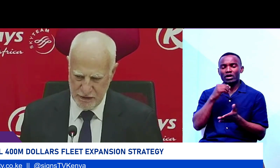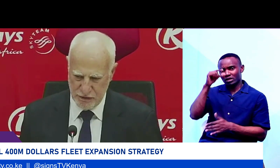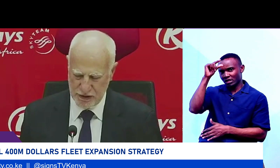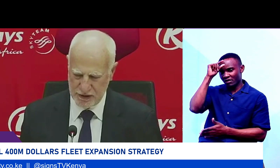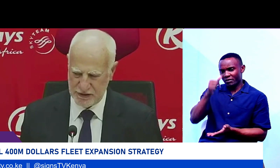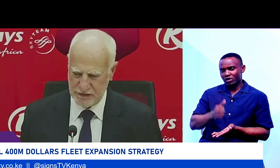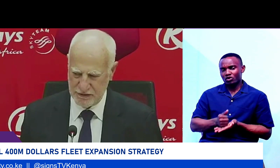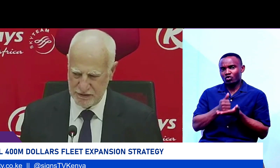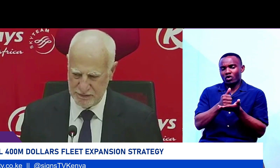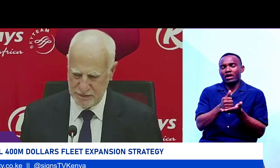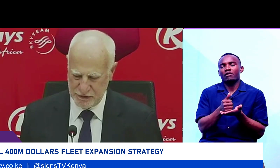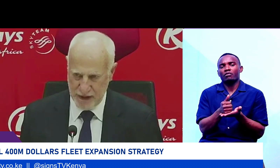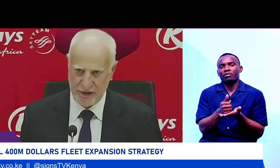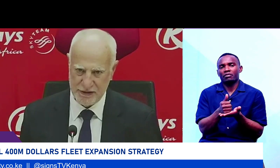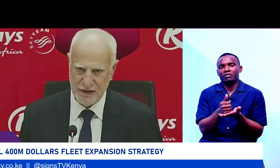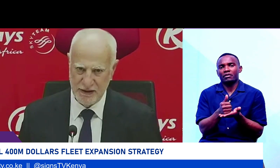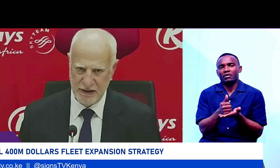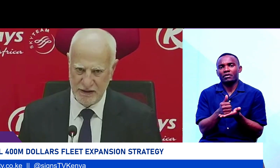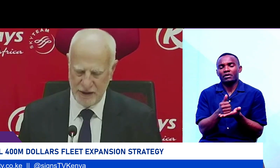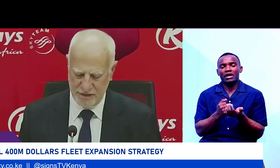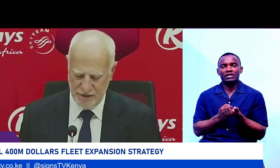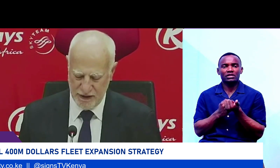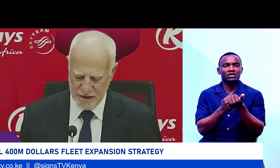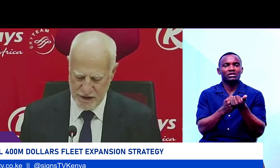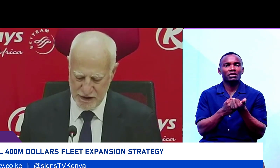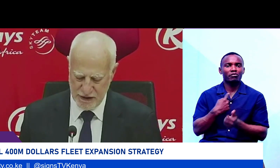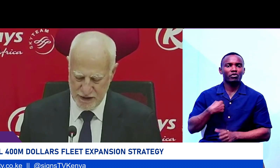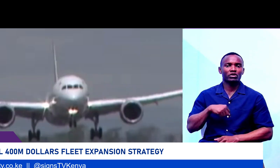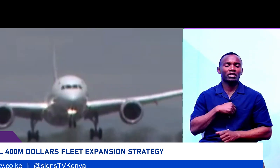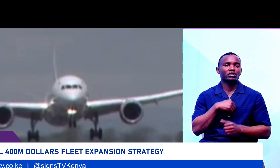us, to back us in finding a strategic investor.